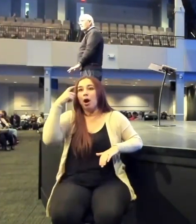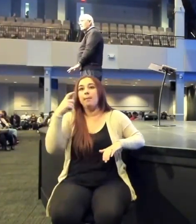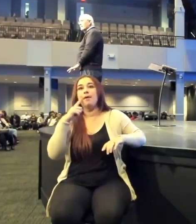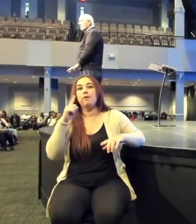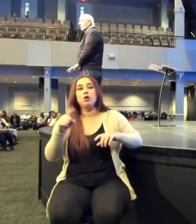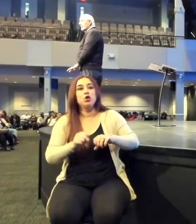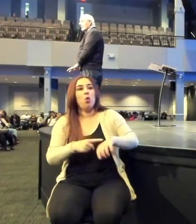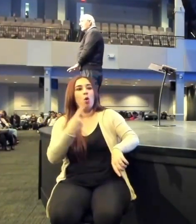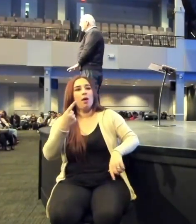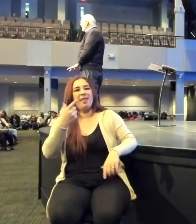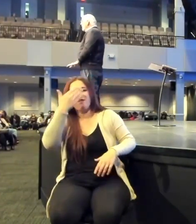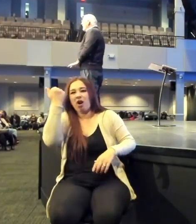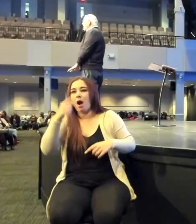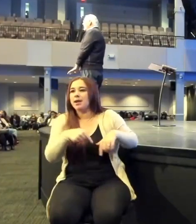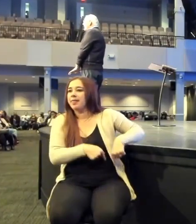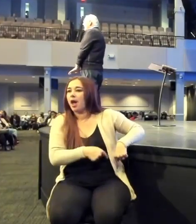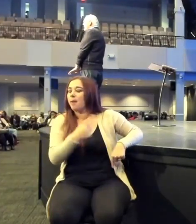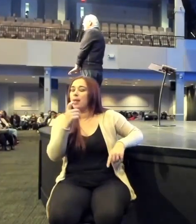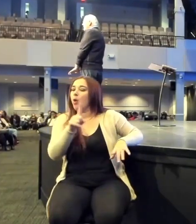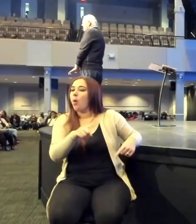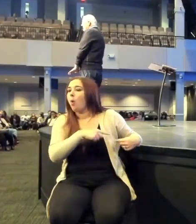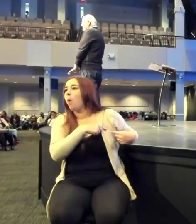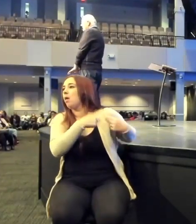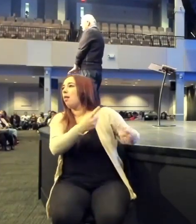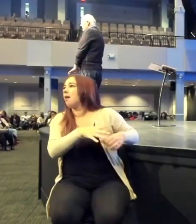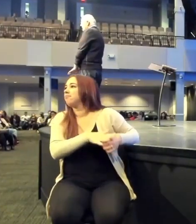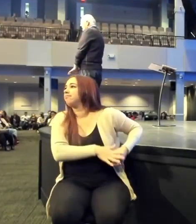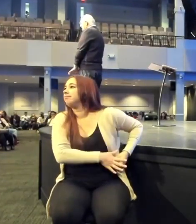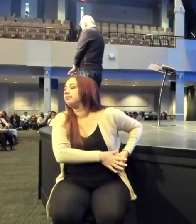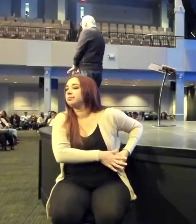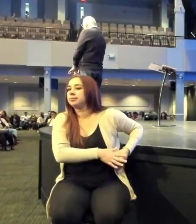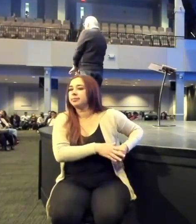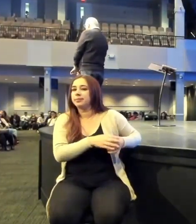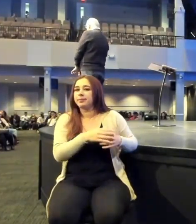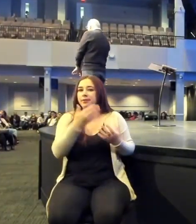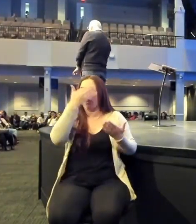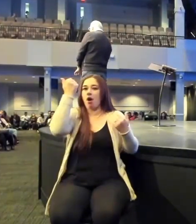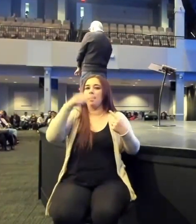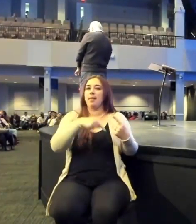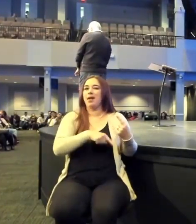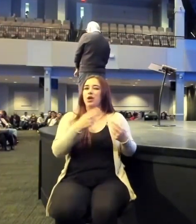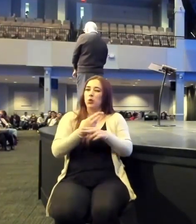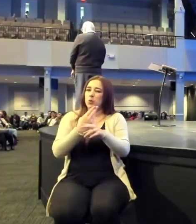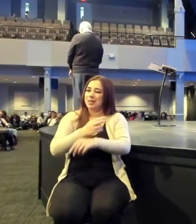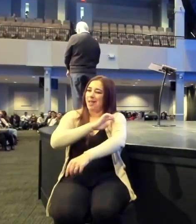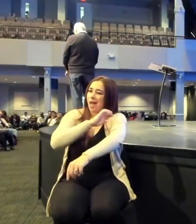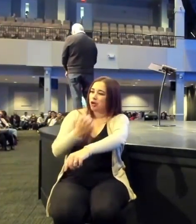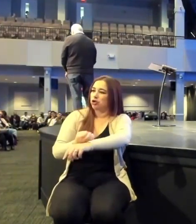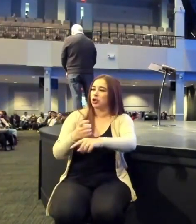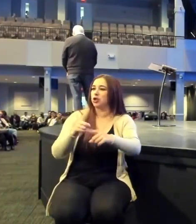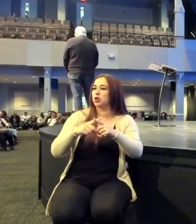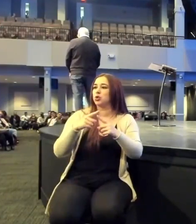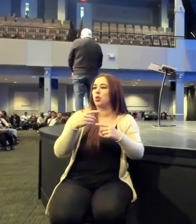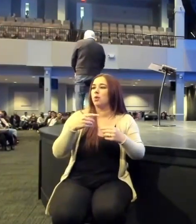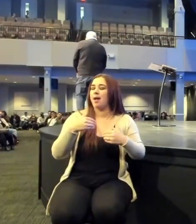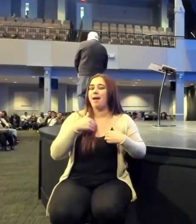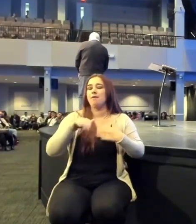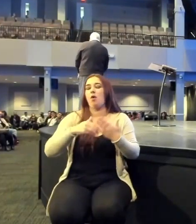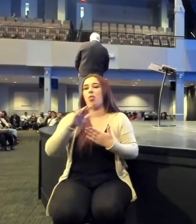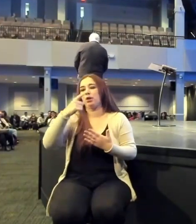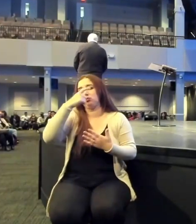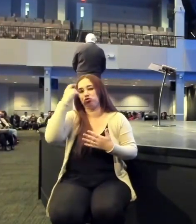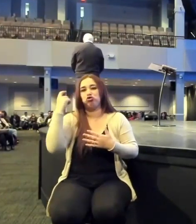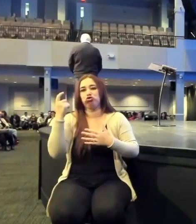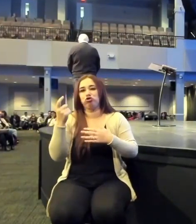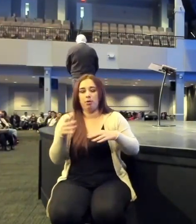there. Because their whole life, what have they been doing? Using this energy to try to keep their trauma